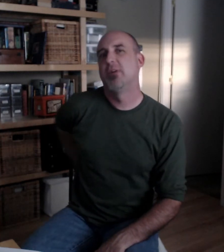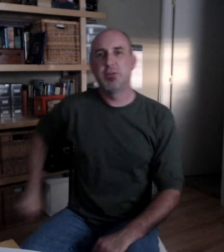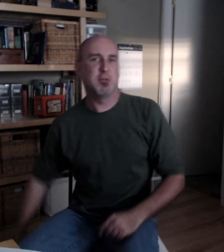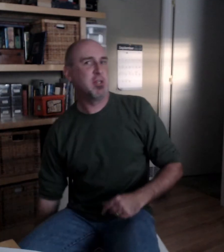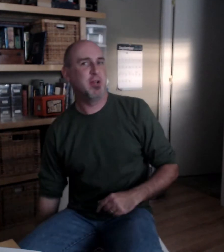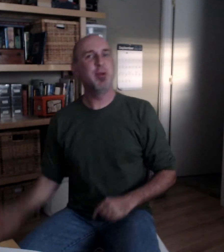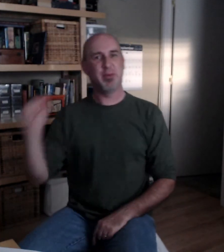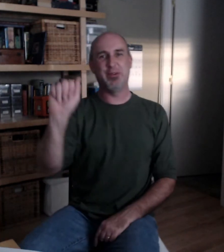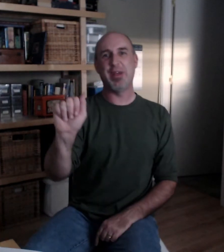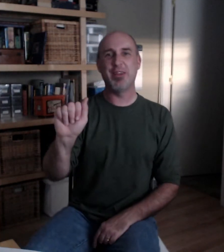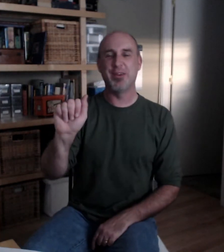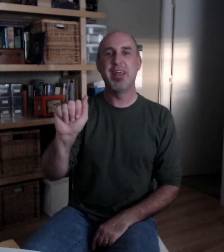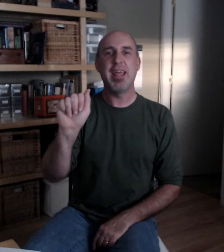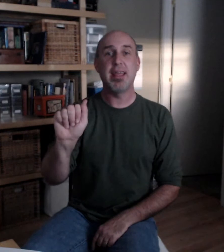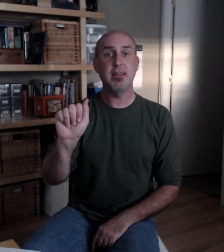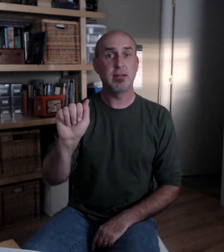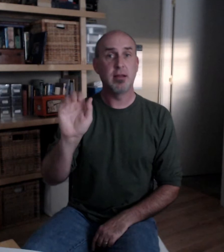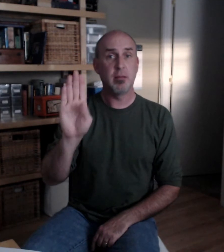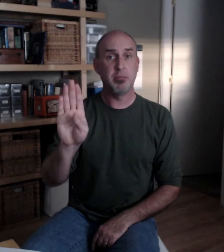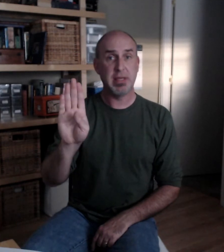under your chair, but out here. A, B,